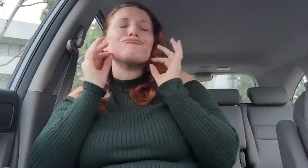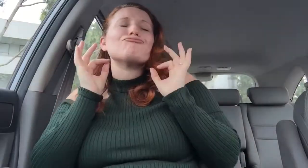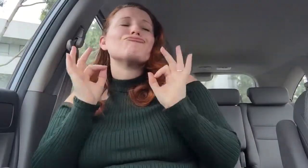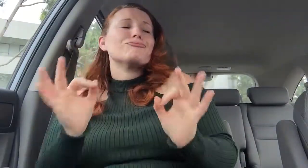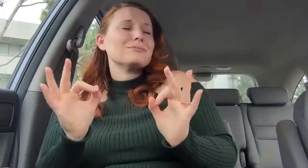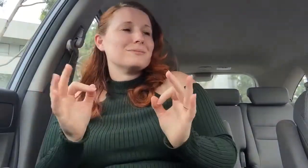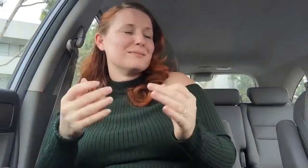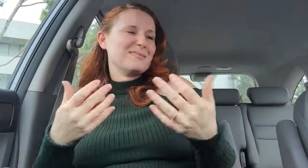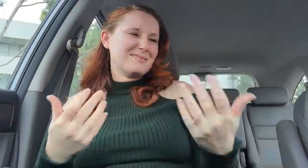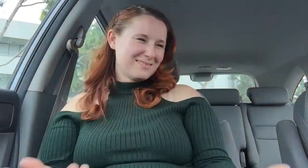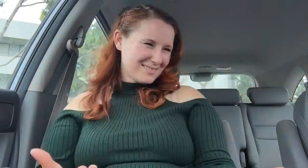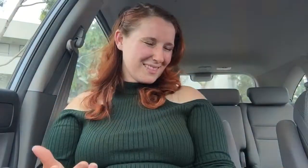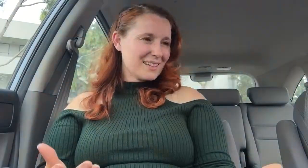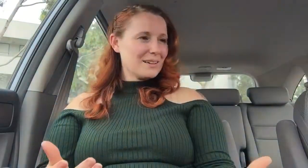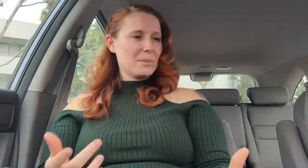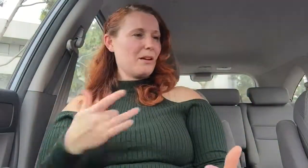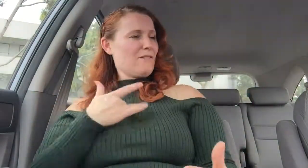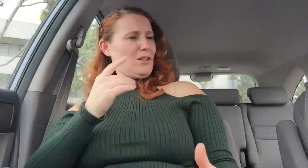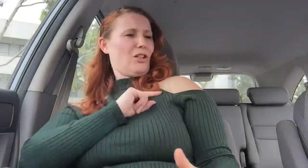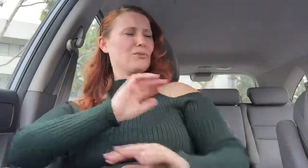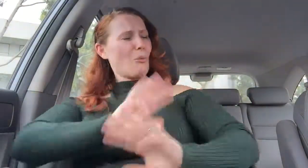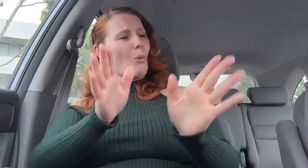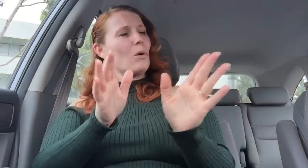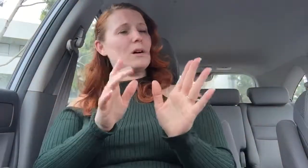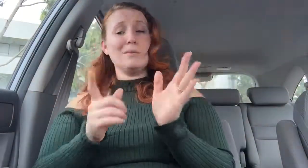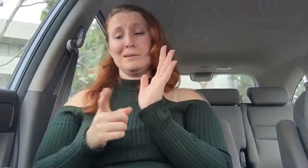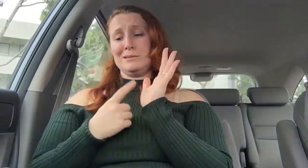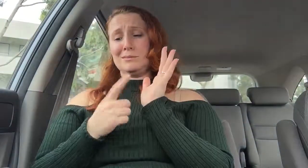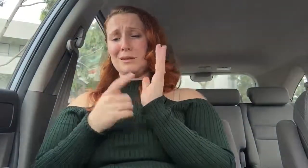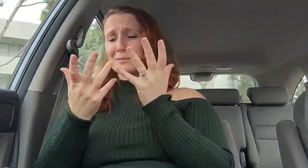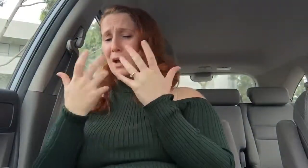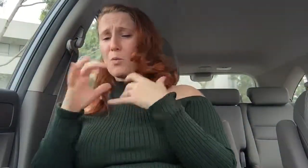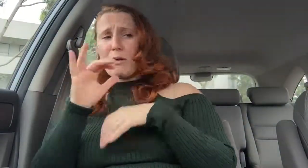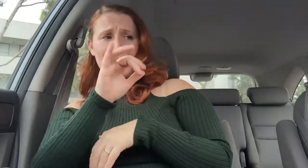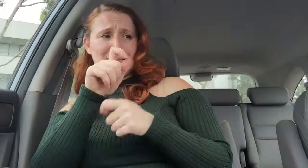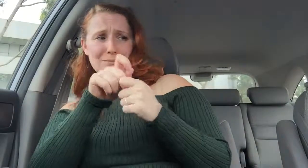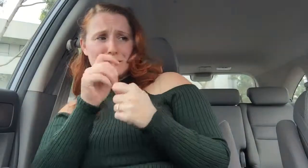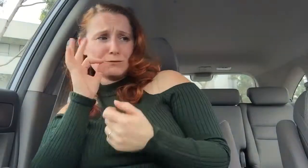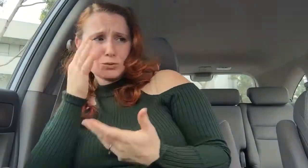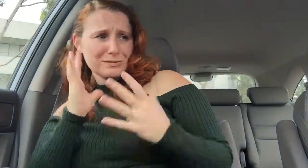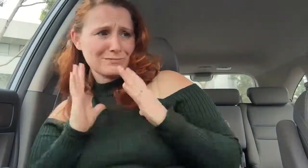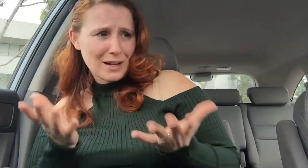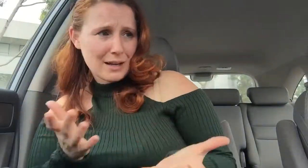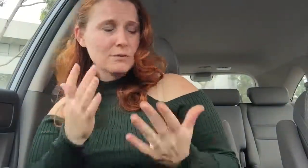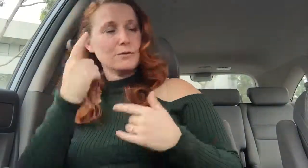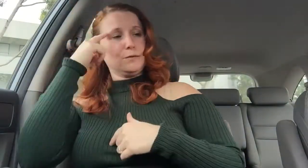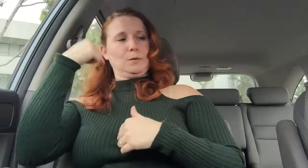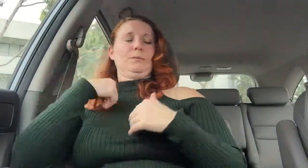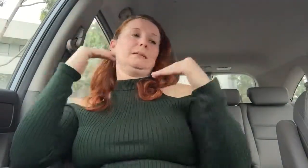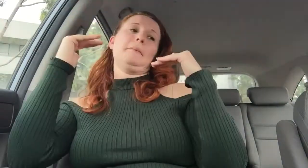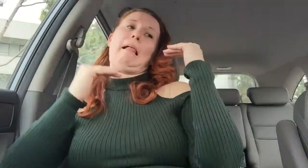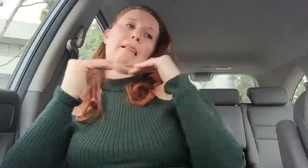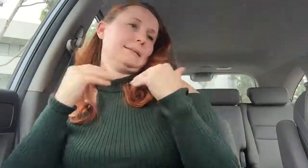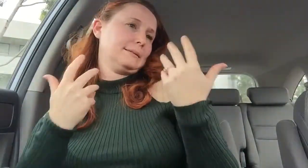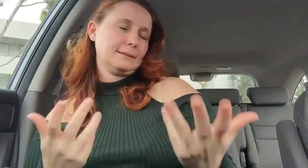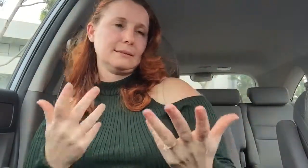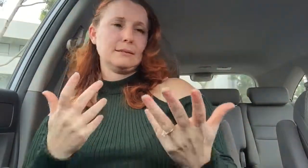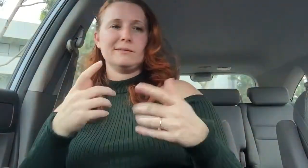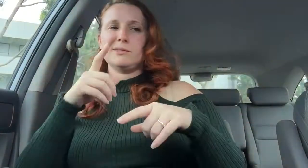days too where it's like I don't feel like eating watermelon, and that's okay. And like, it's not like I'm eating watermelon every day, but it's like a balance for me, and I just can't be super strict about